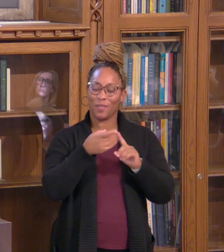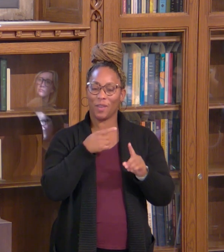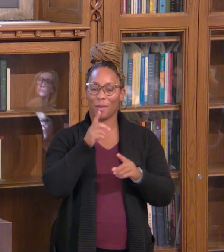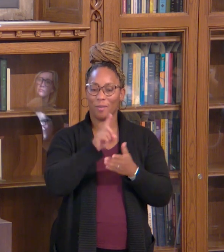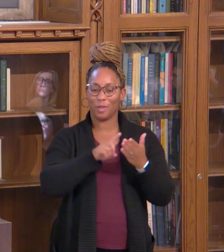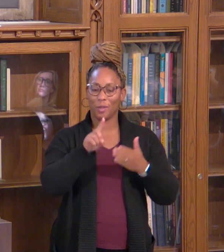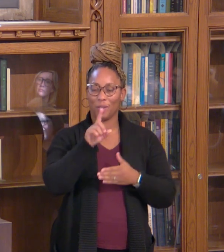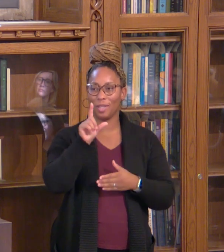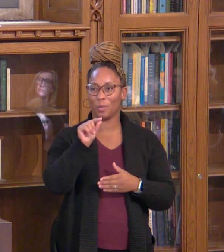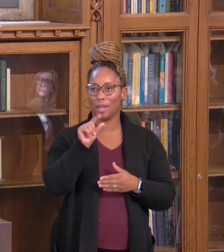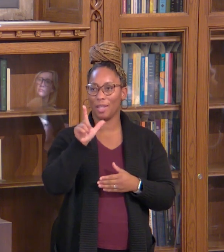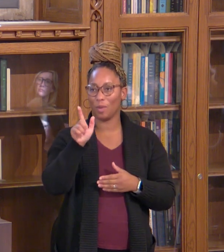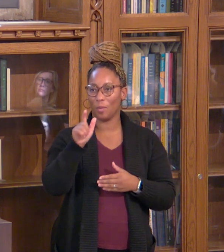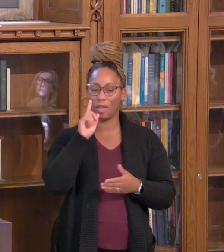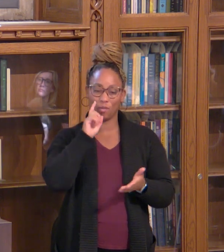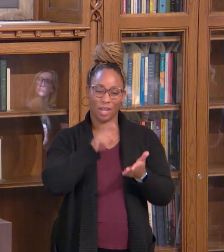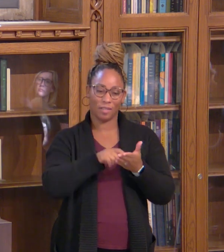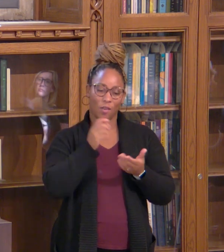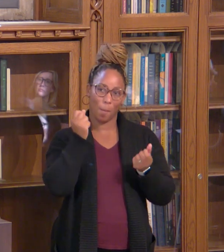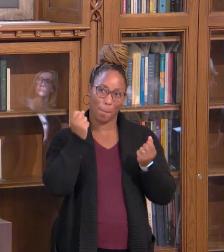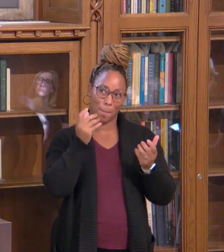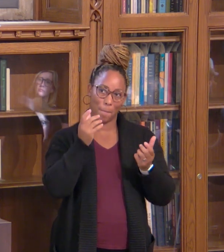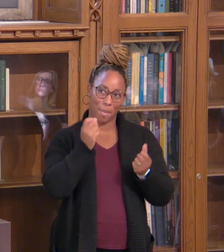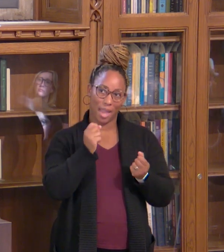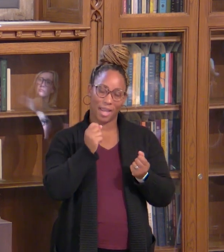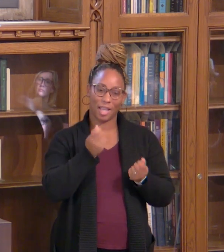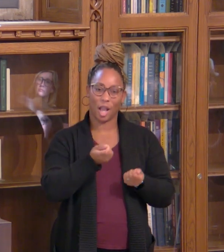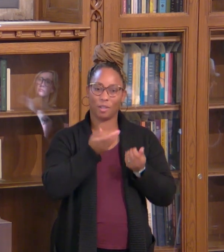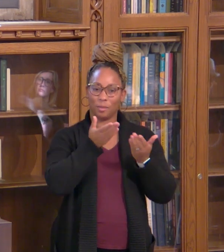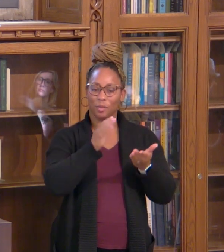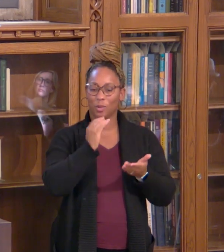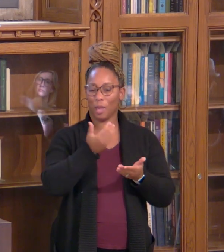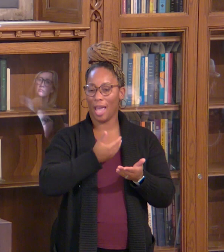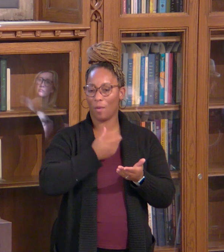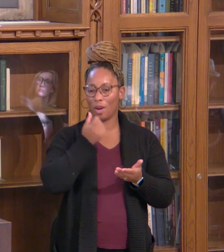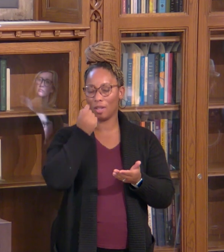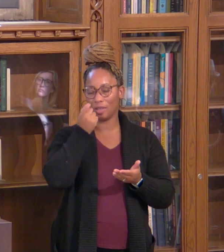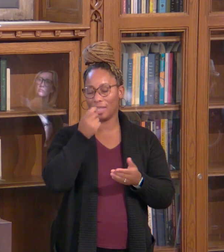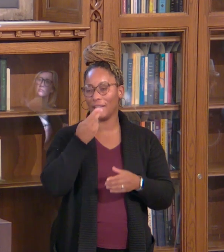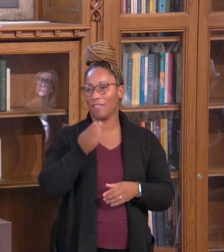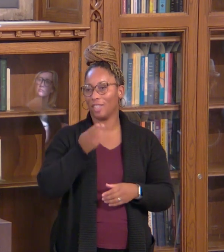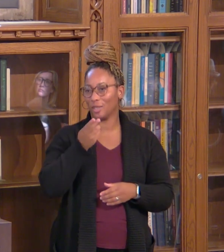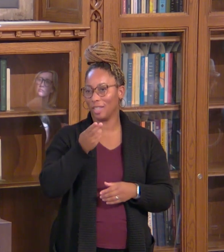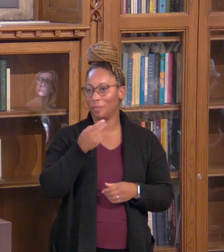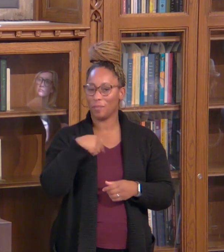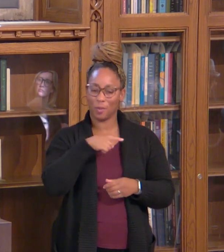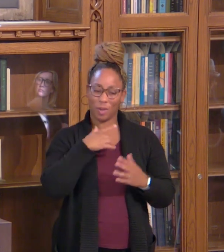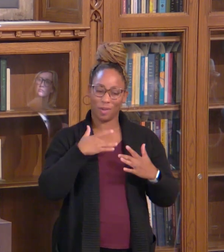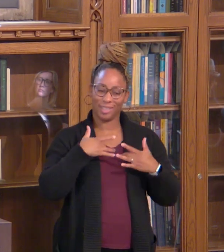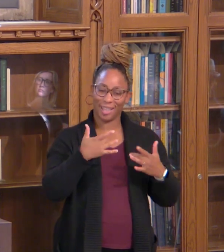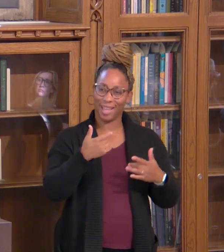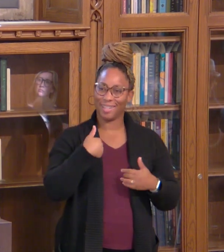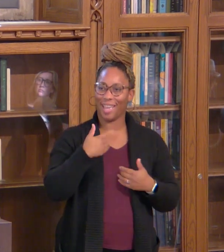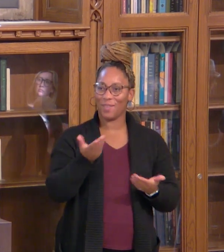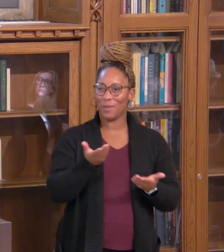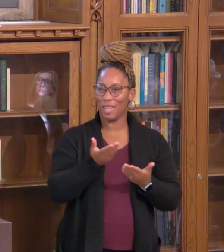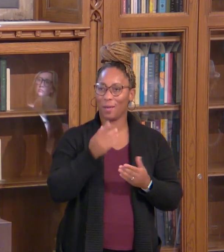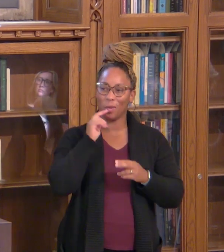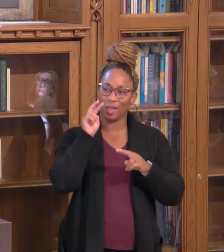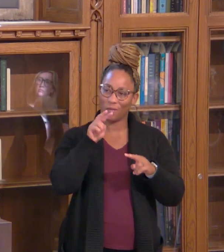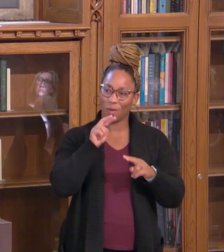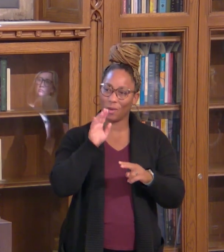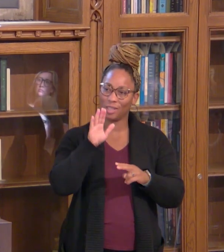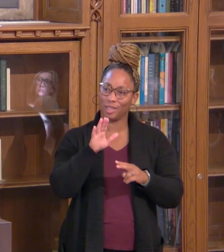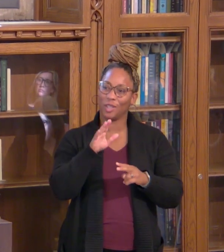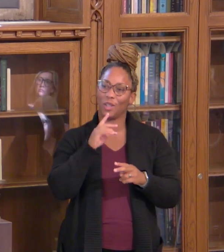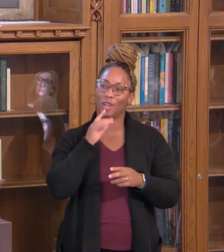recognition of her many contributions to our understanding of History we're delighted to have you here this morning and we look forward to